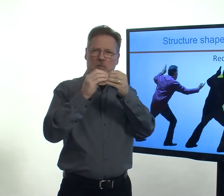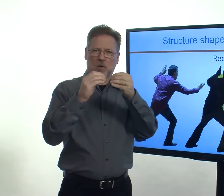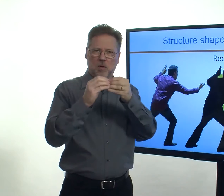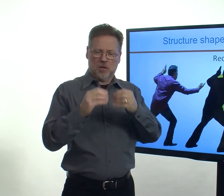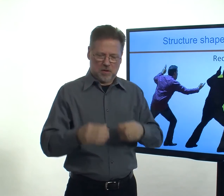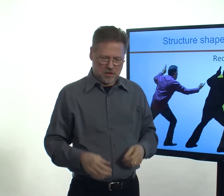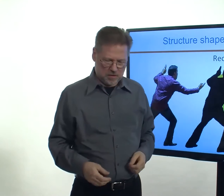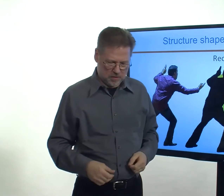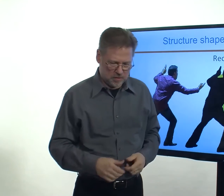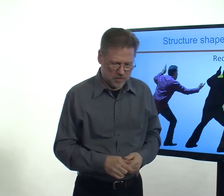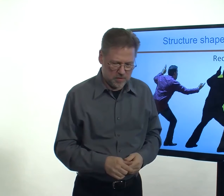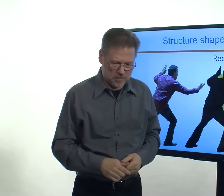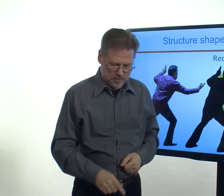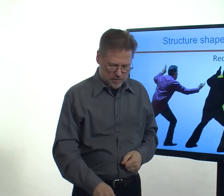that.